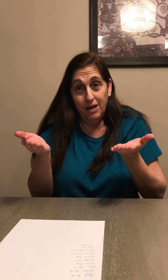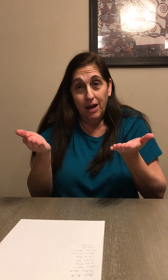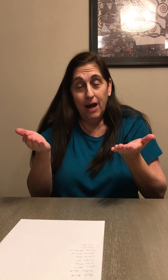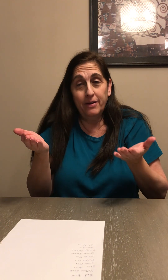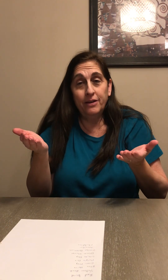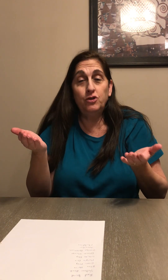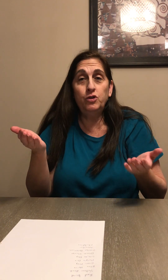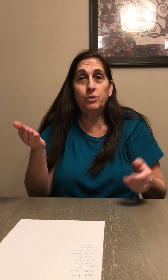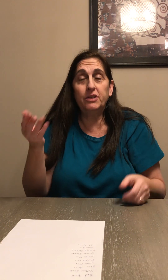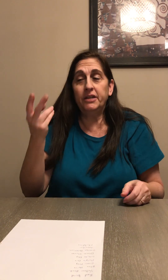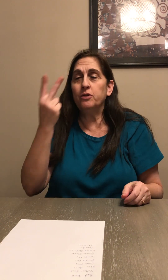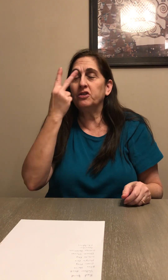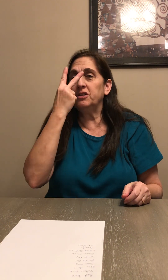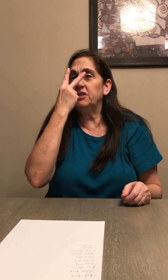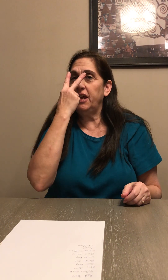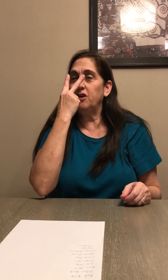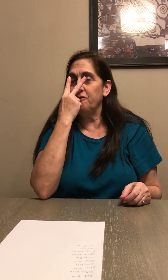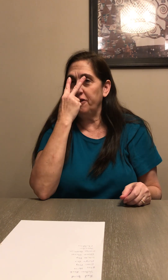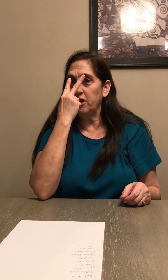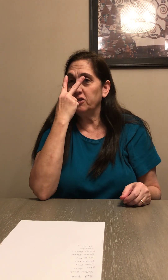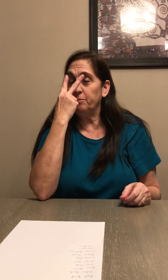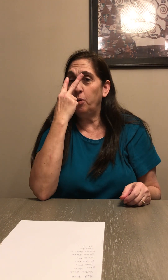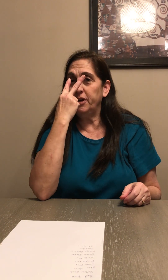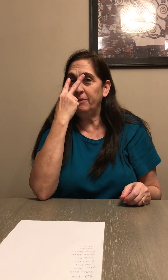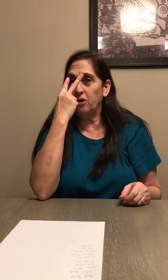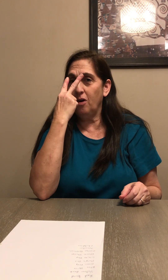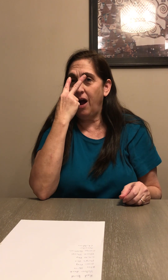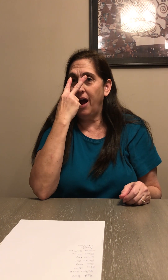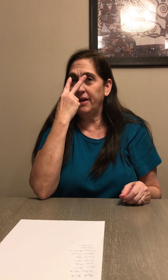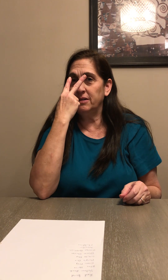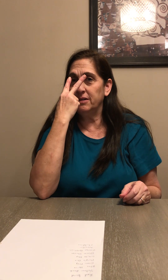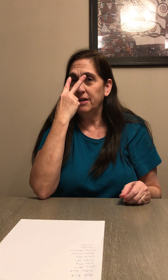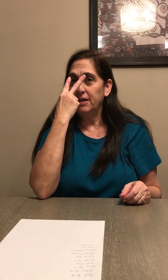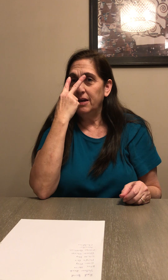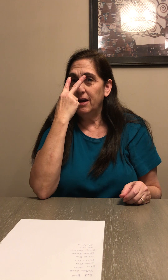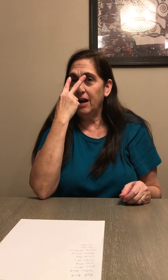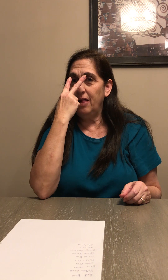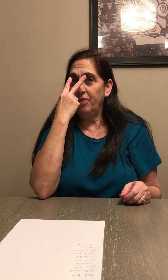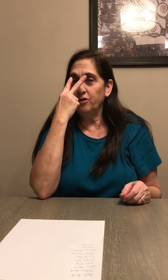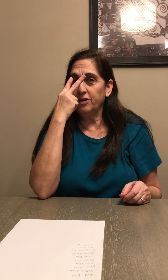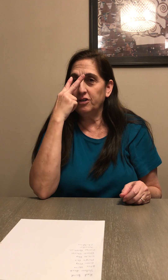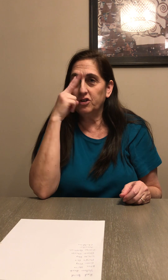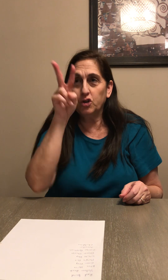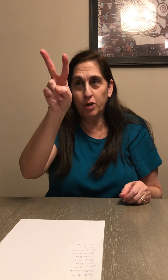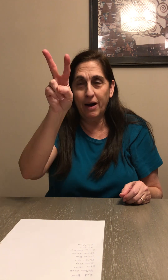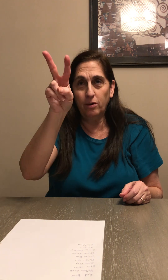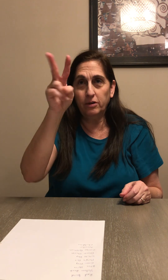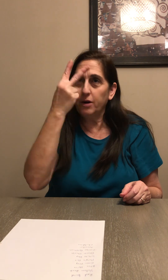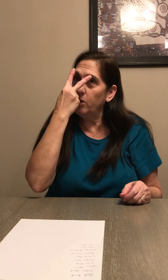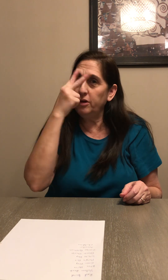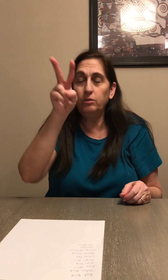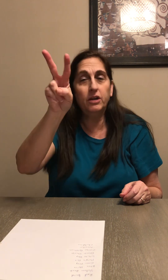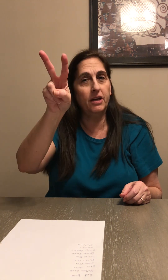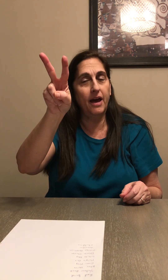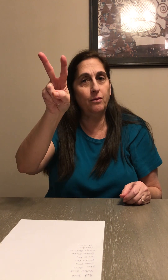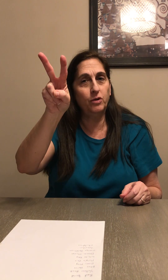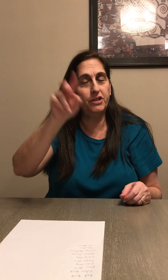And then do you see, you're just gonna take your fingers and point them at your eyes, and then you're gonna just turn them out, like what are you looking at? What do you